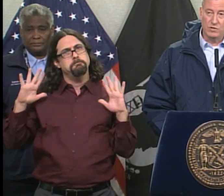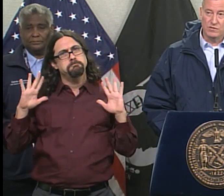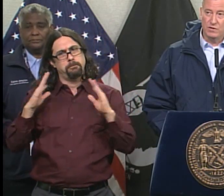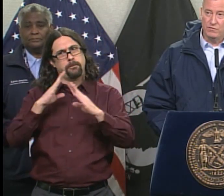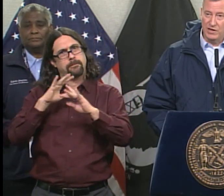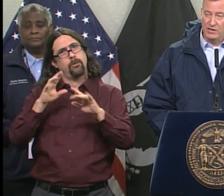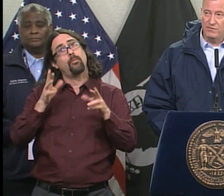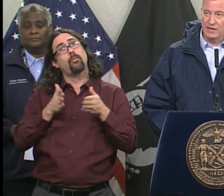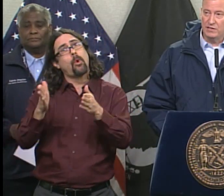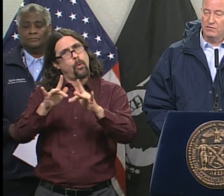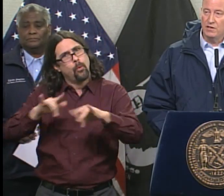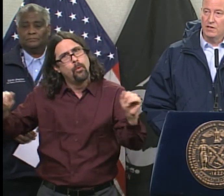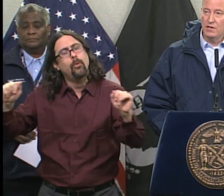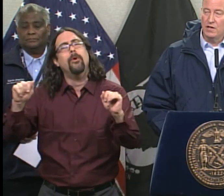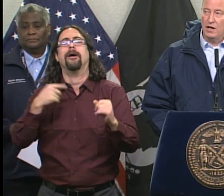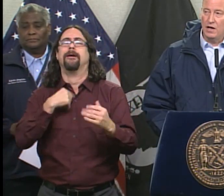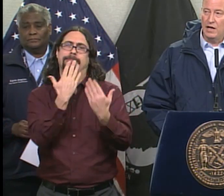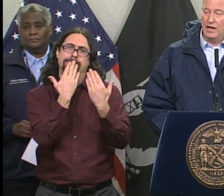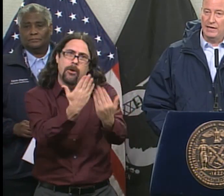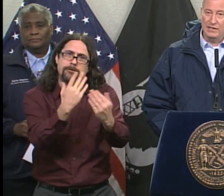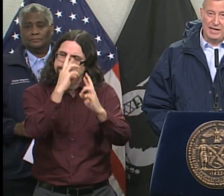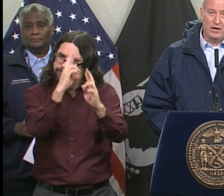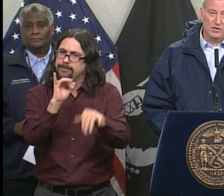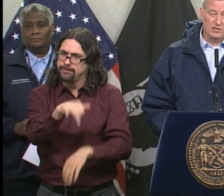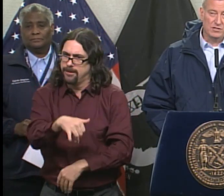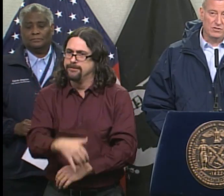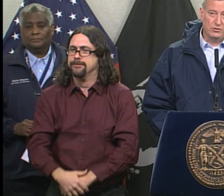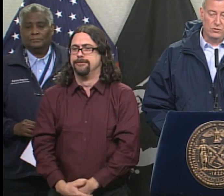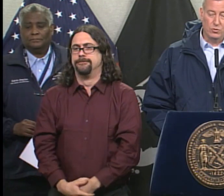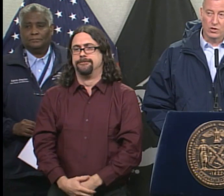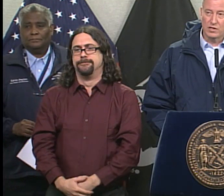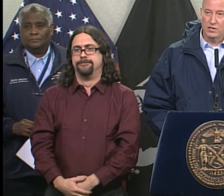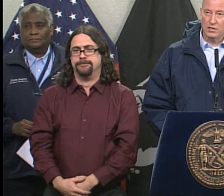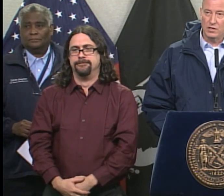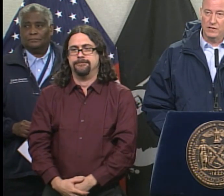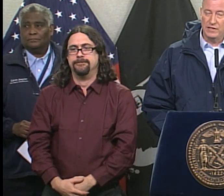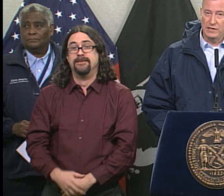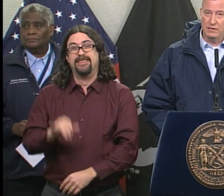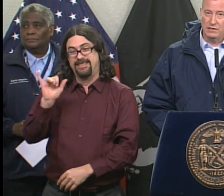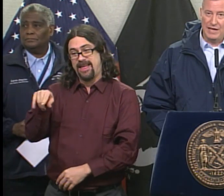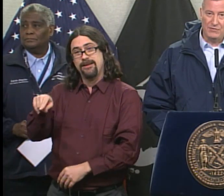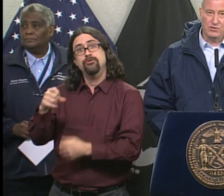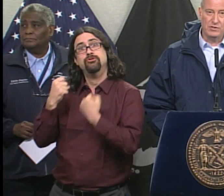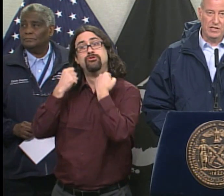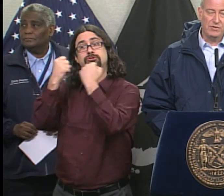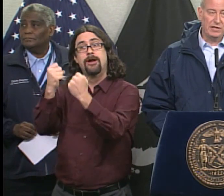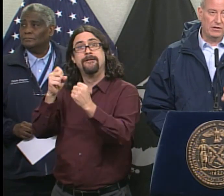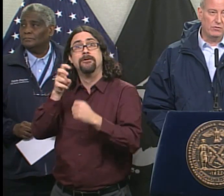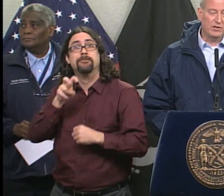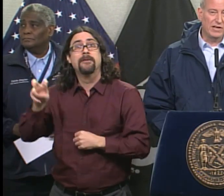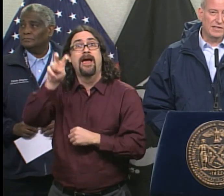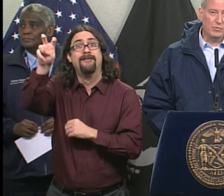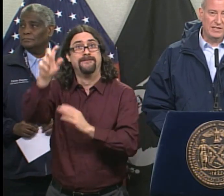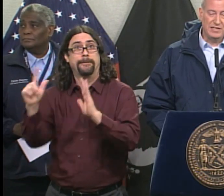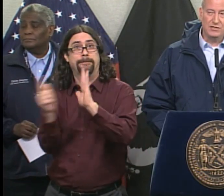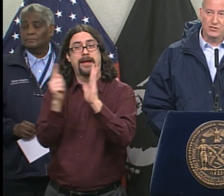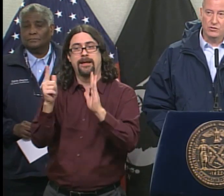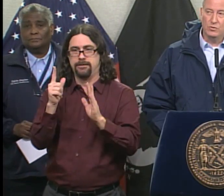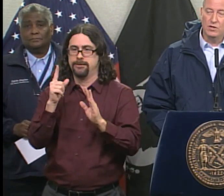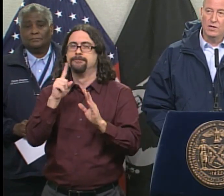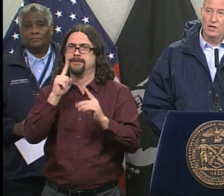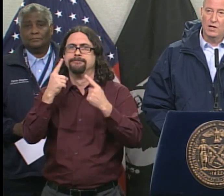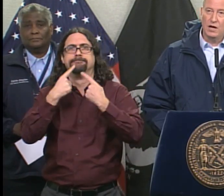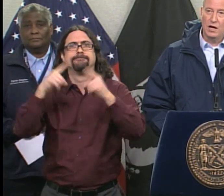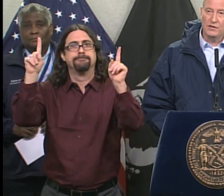ban was very effective and allowed us to do the work in the afternoon, evening, and overnight that we needed to